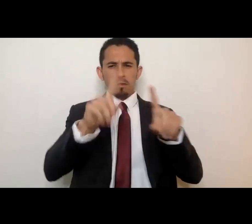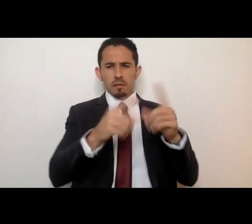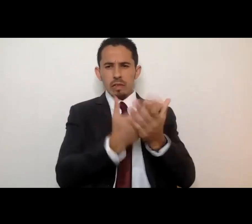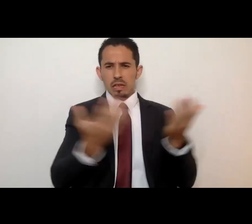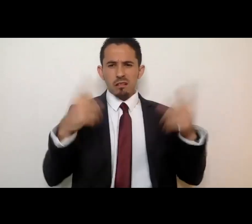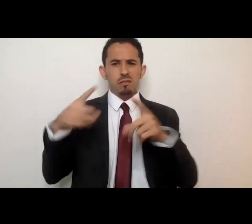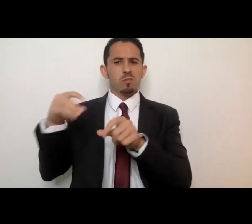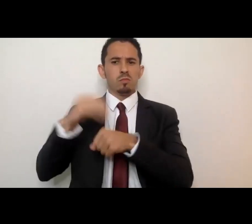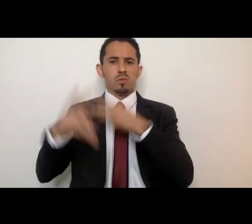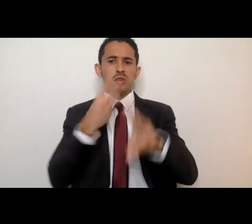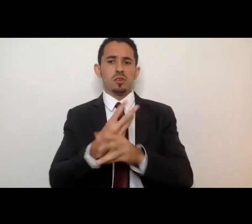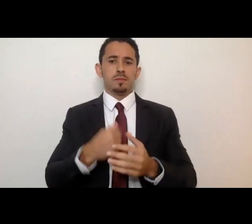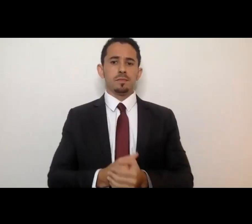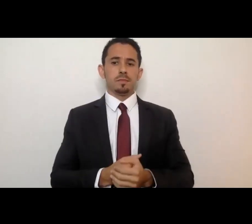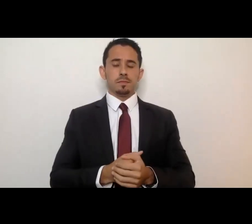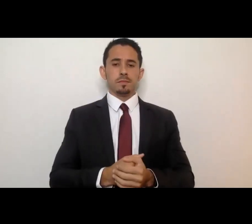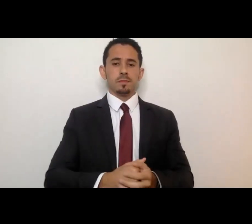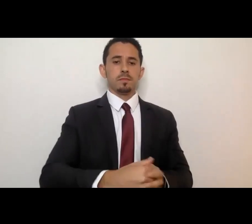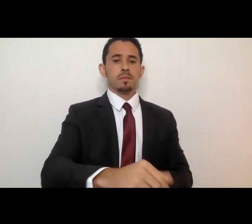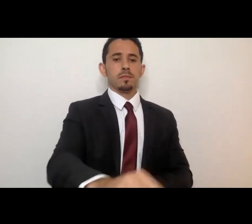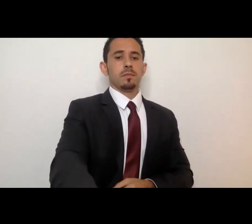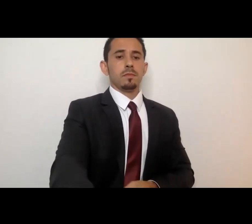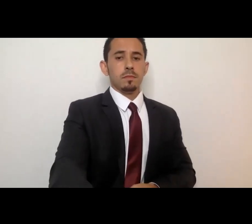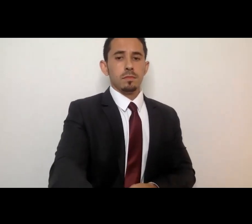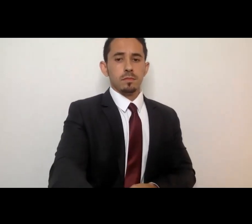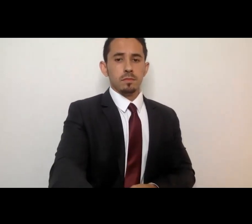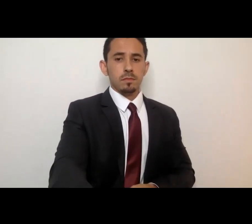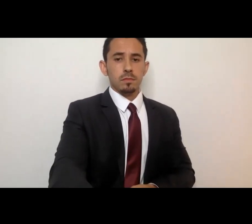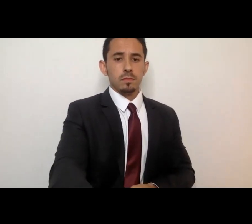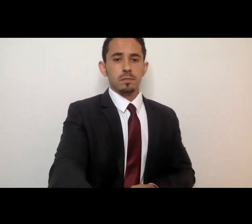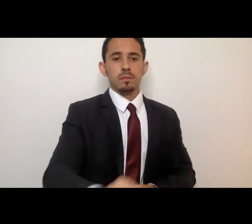may not seem like a lot, but it has a huge influence on things going on around the world.